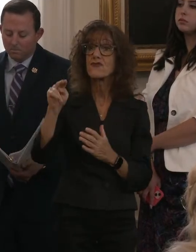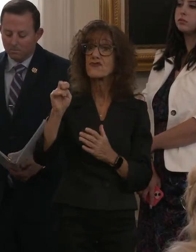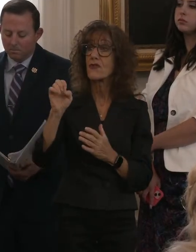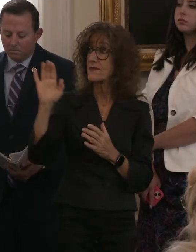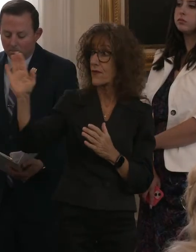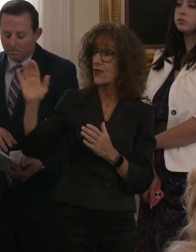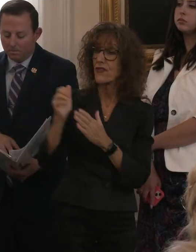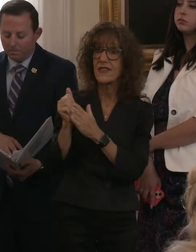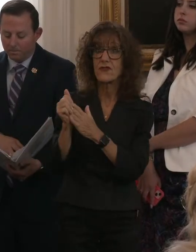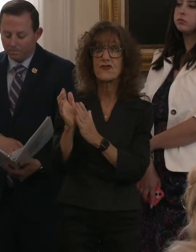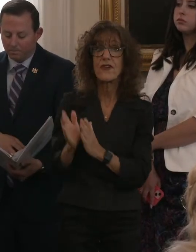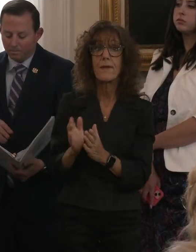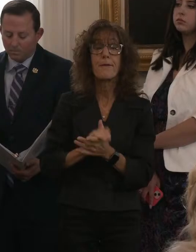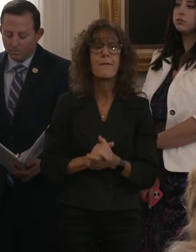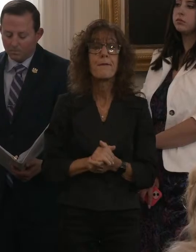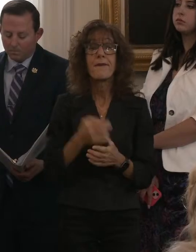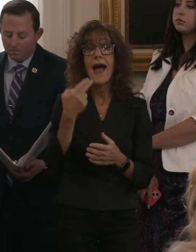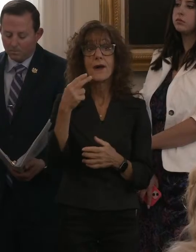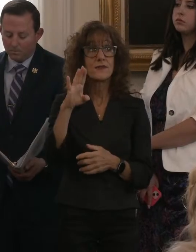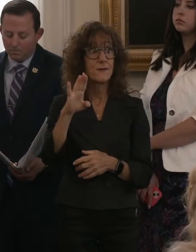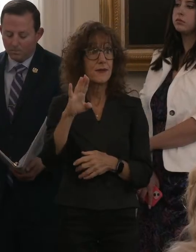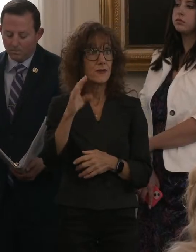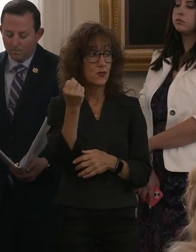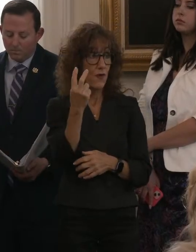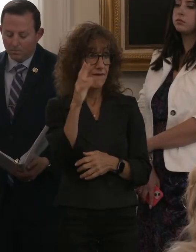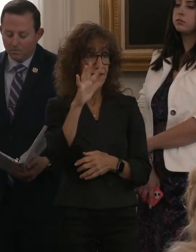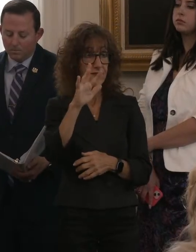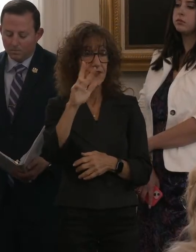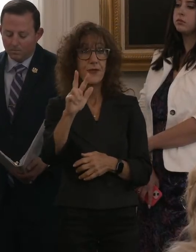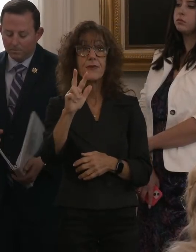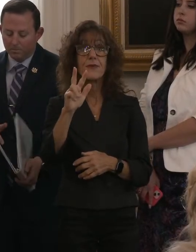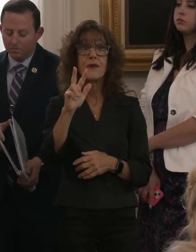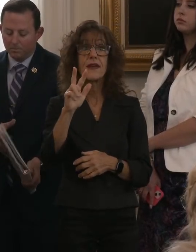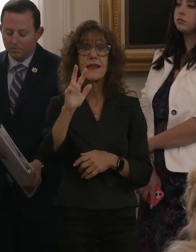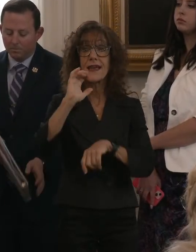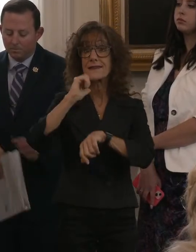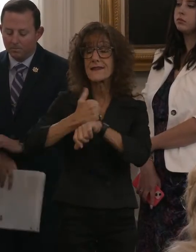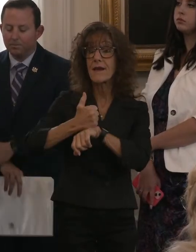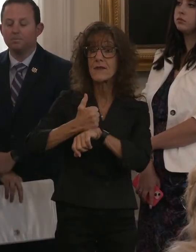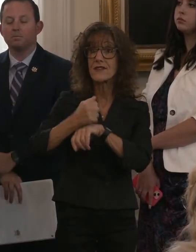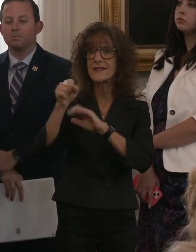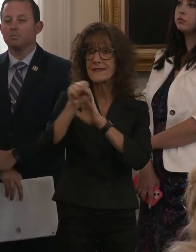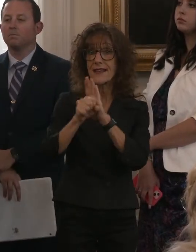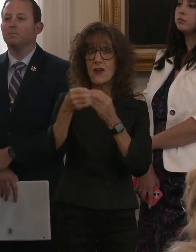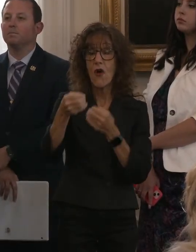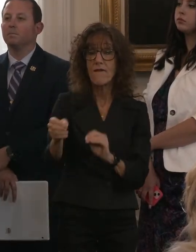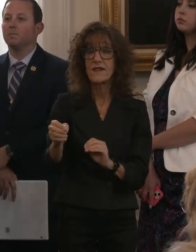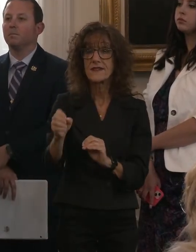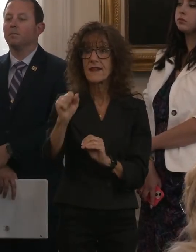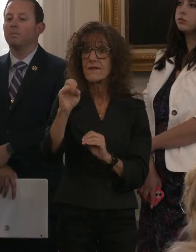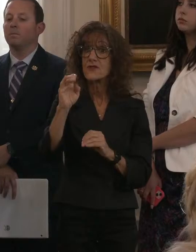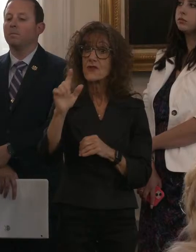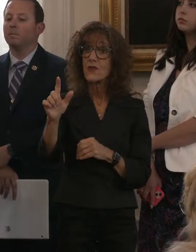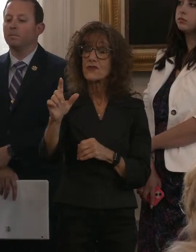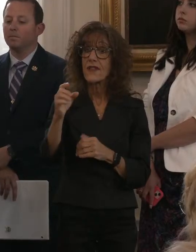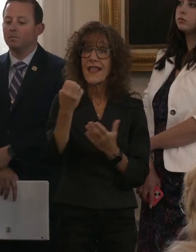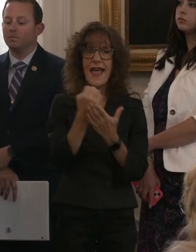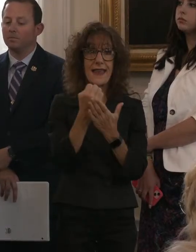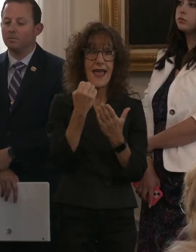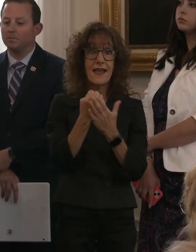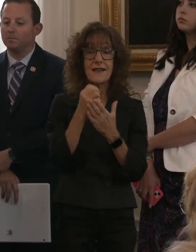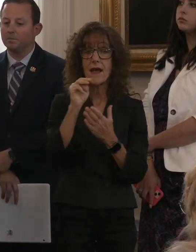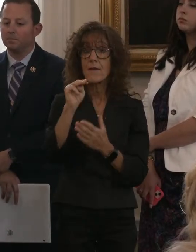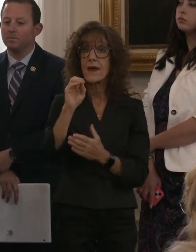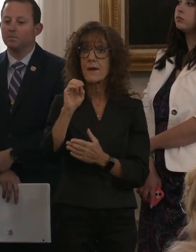leadership on House Bill 1253, establishing the State Office of Social and Economic